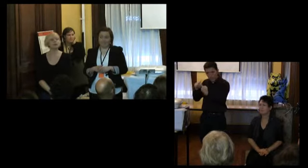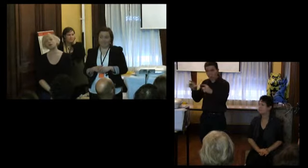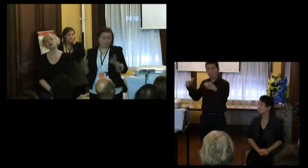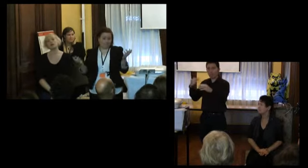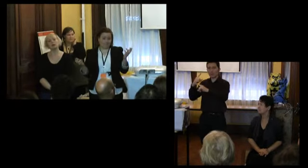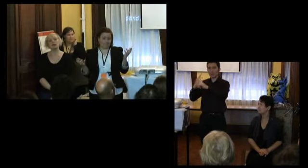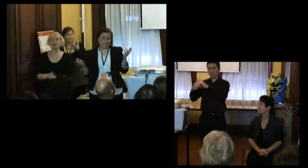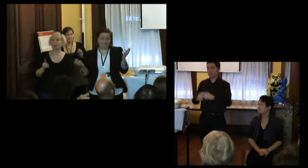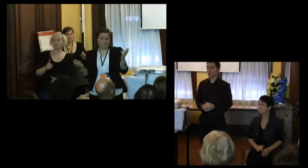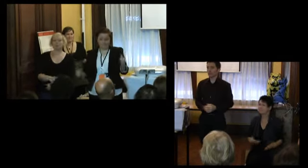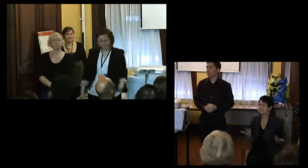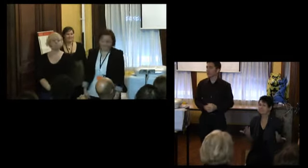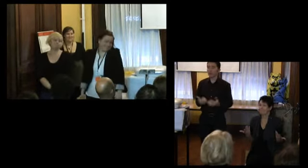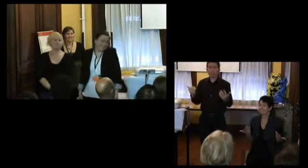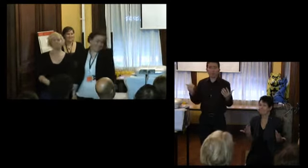Yeah.